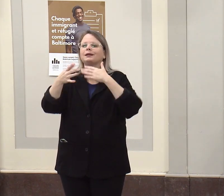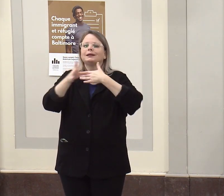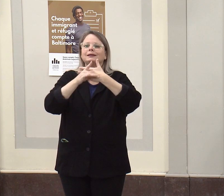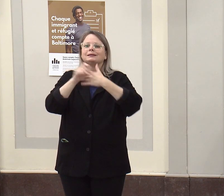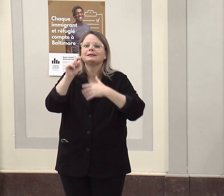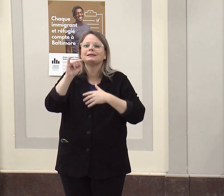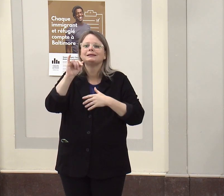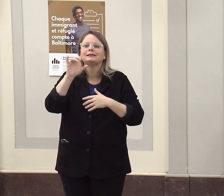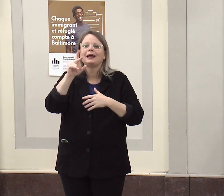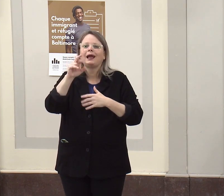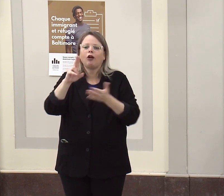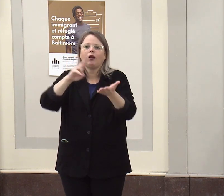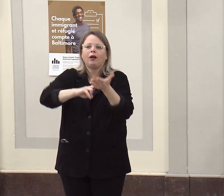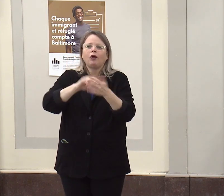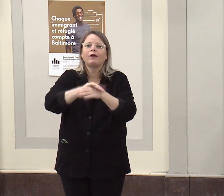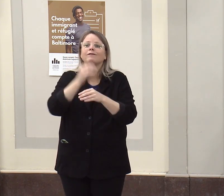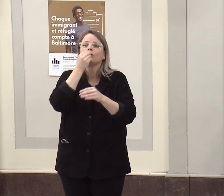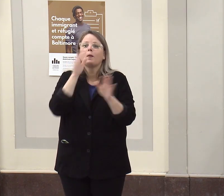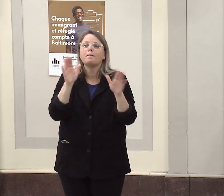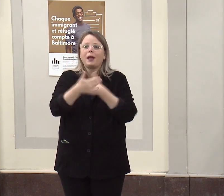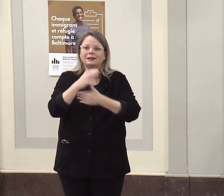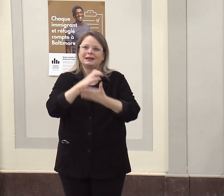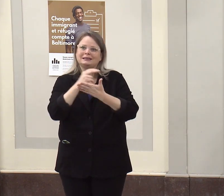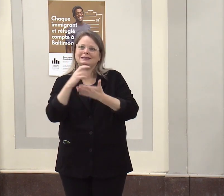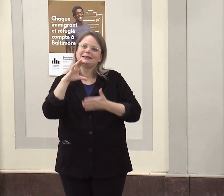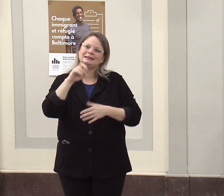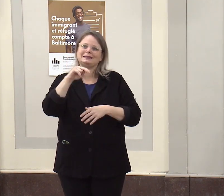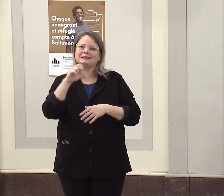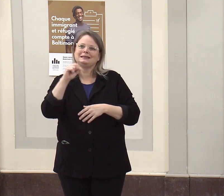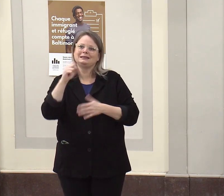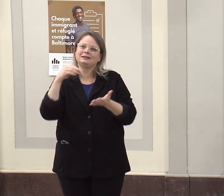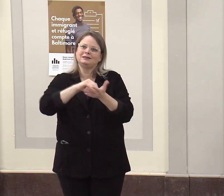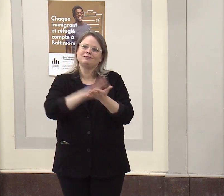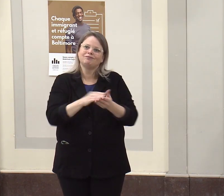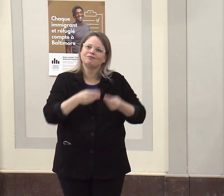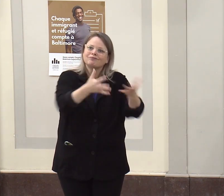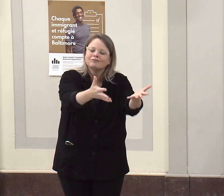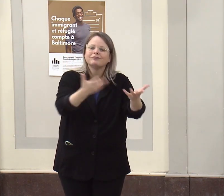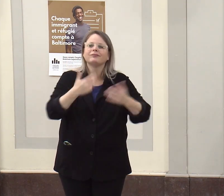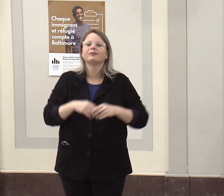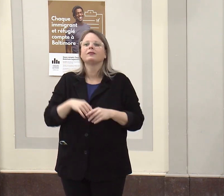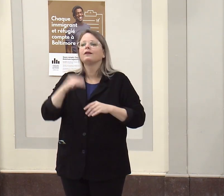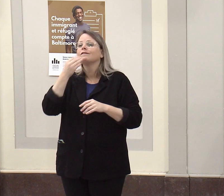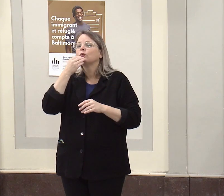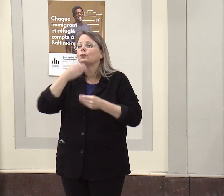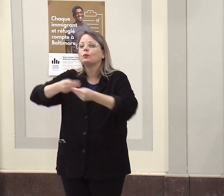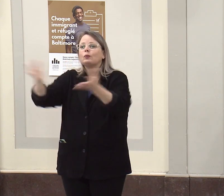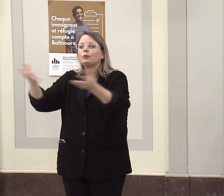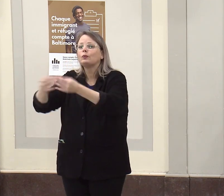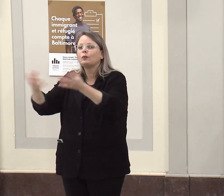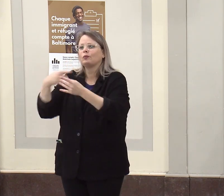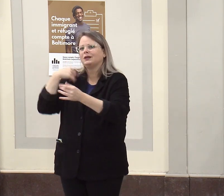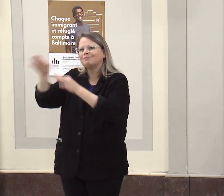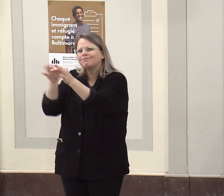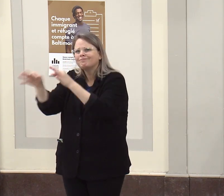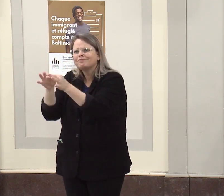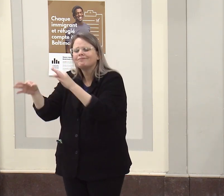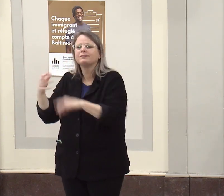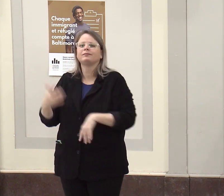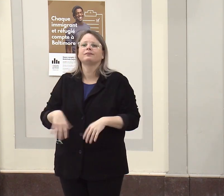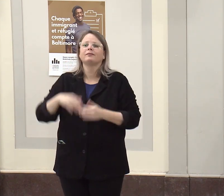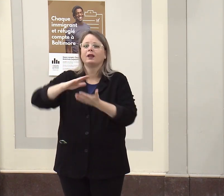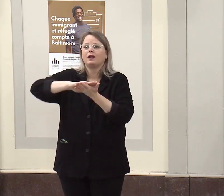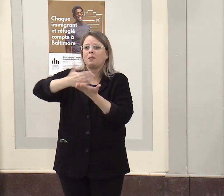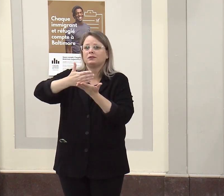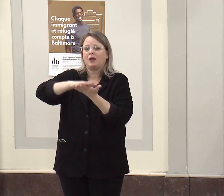there are some religious institutions that are passing out food, for example, and they've been able to set up laptops where people can one by one